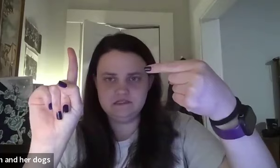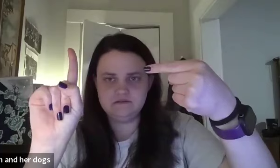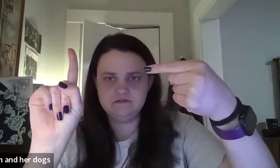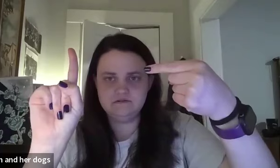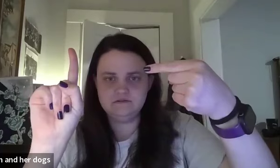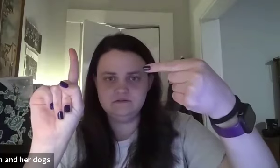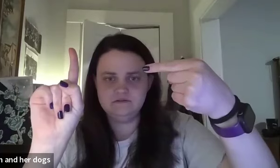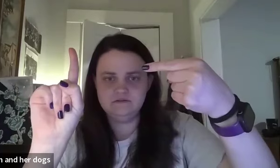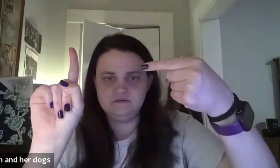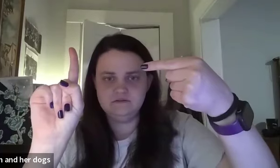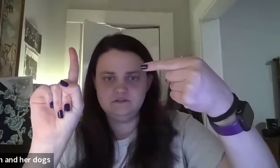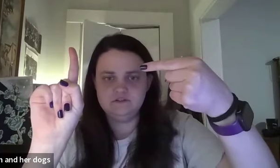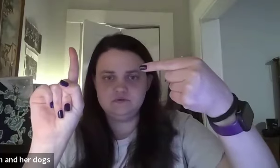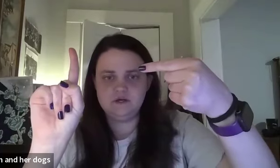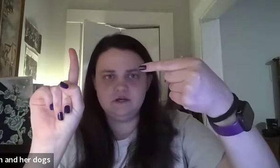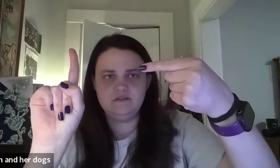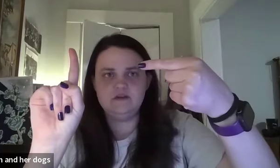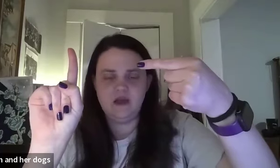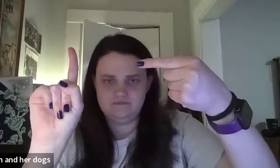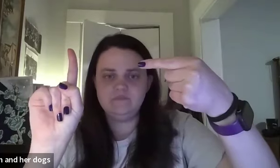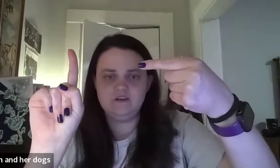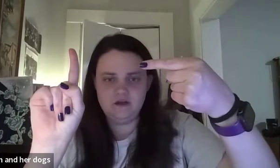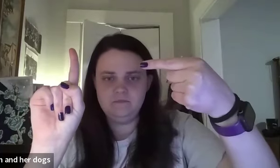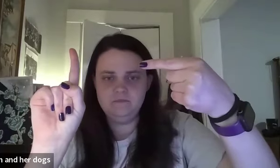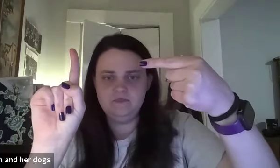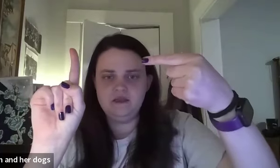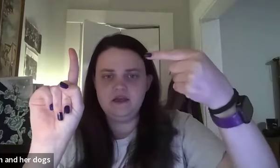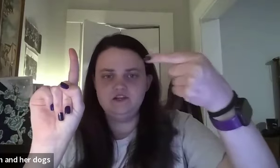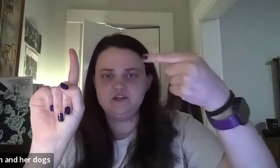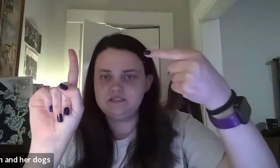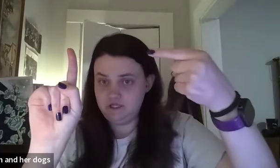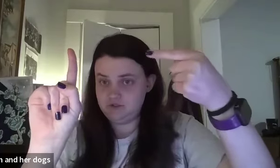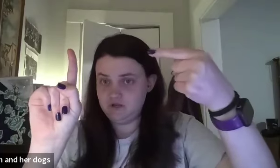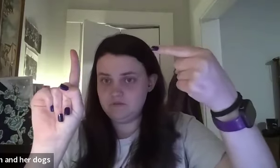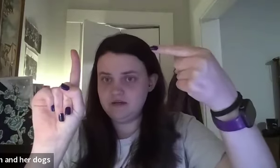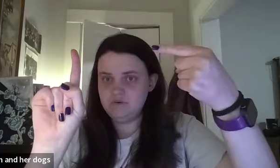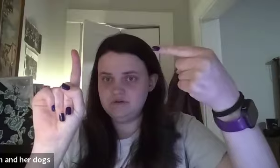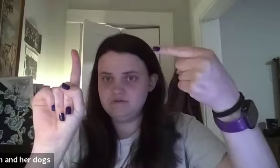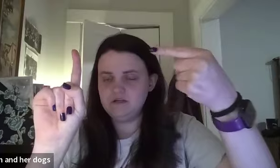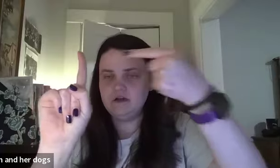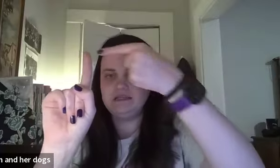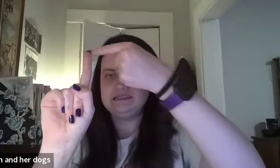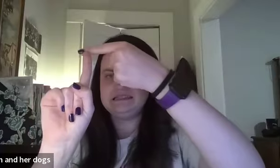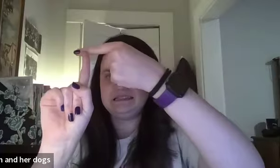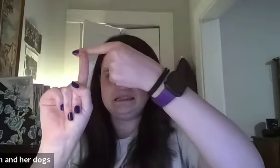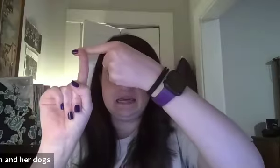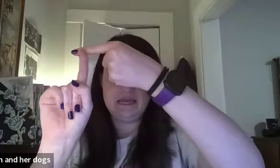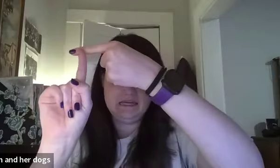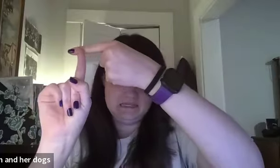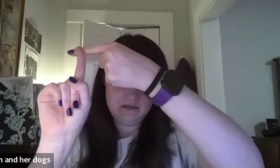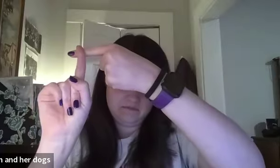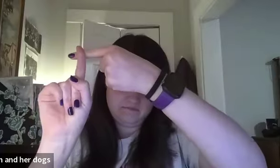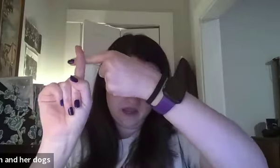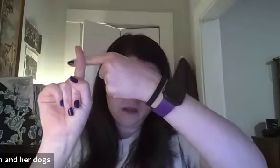sideways. So where that, yeah, there you go. And you're going to take your dominant pointer finger and slide it down the back